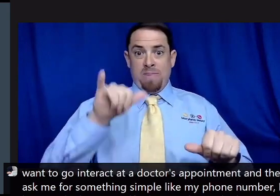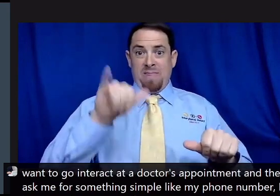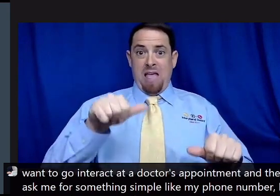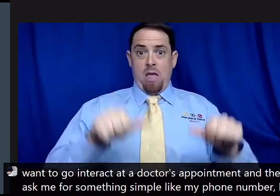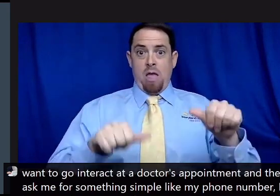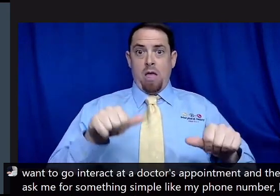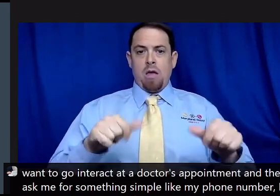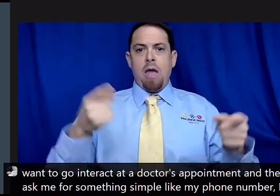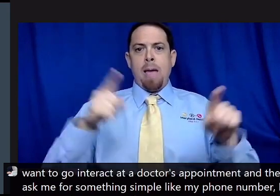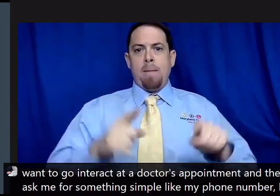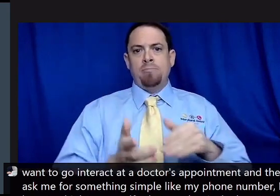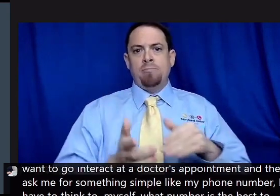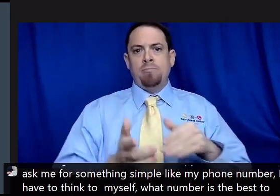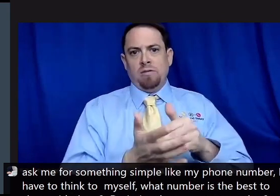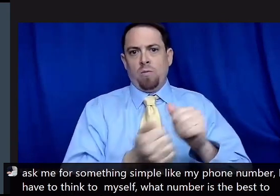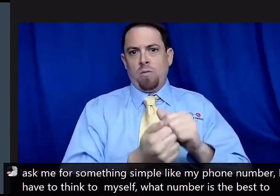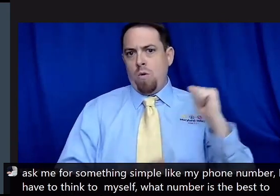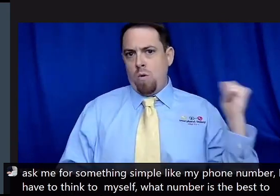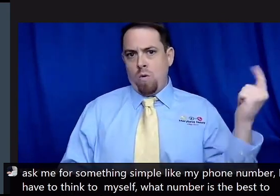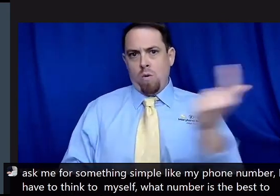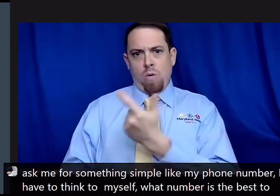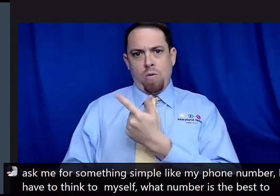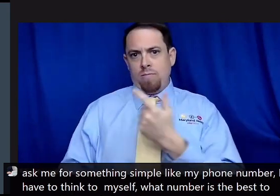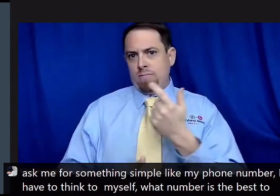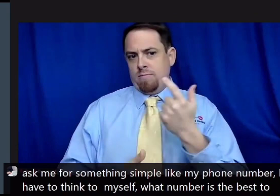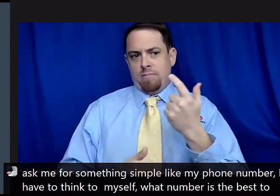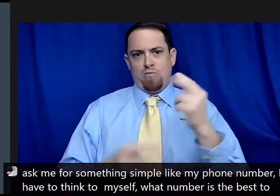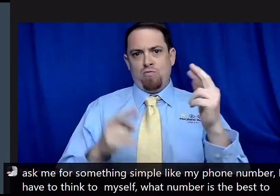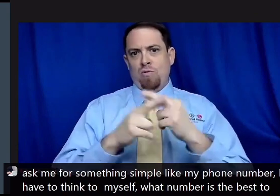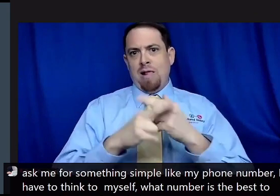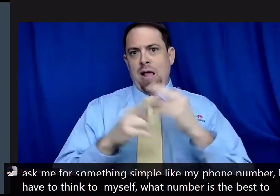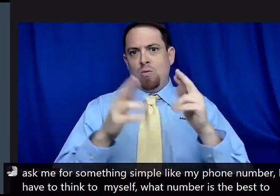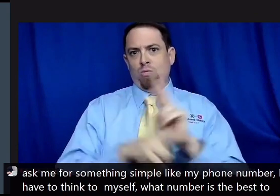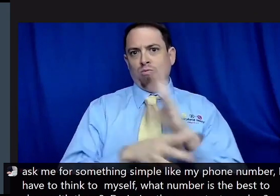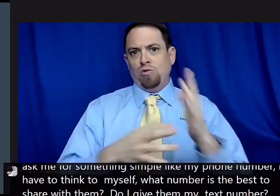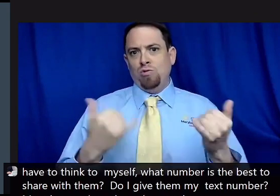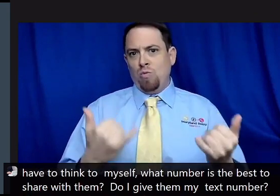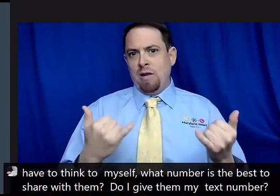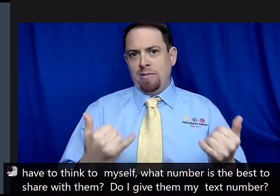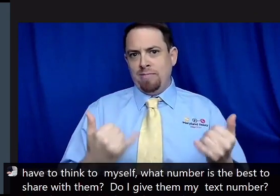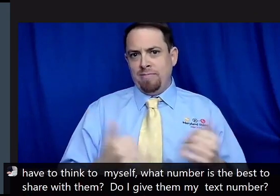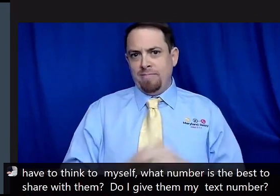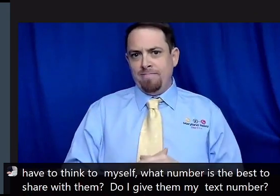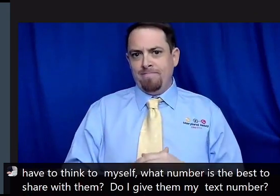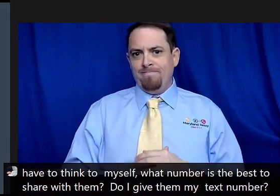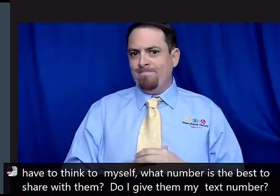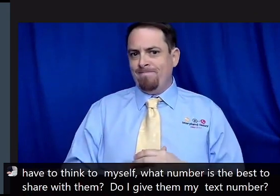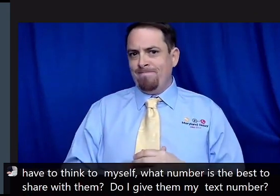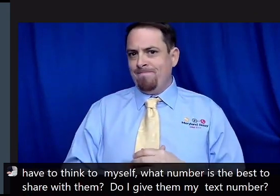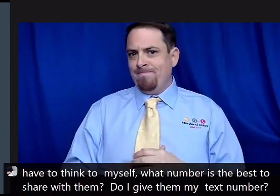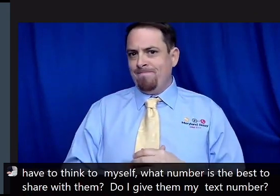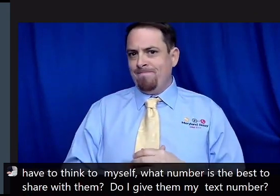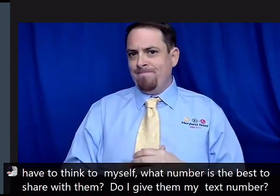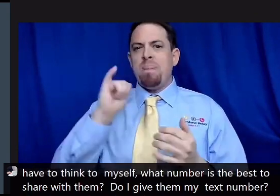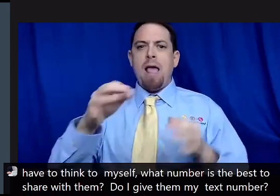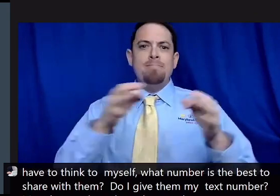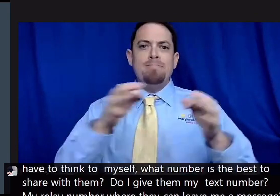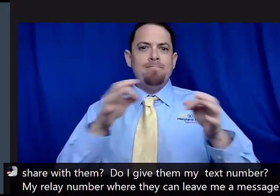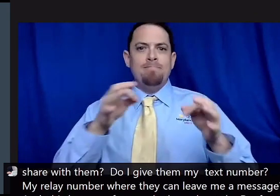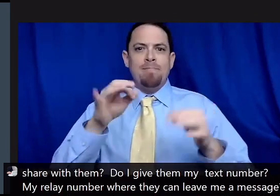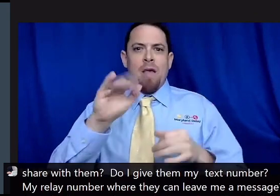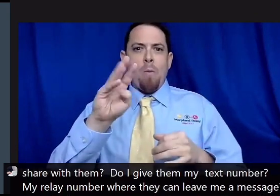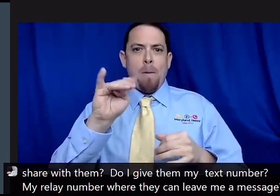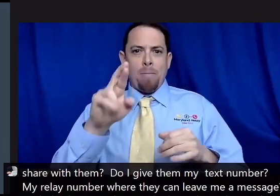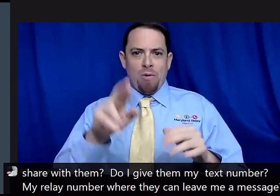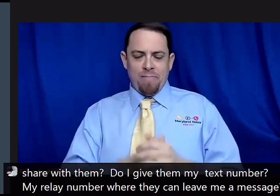where they can leave me a message? And this happens frequently throughout the deaf and hard of hearing community